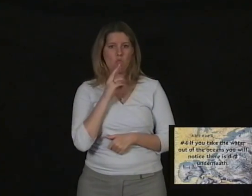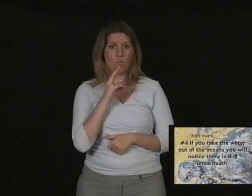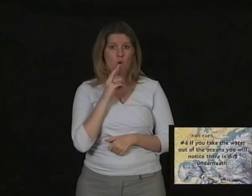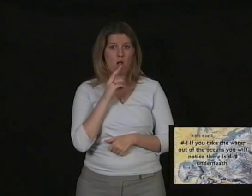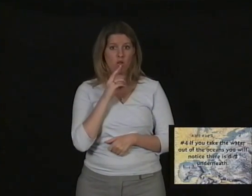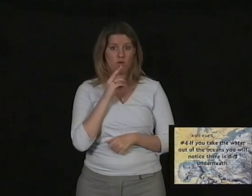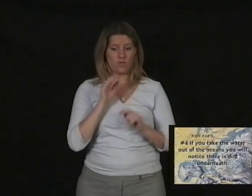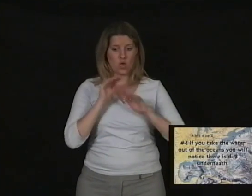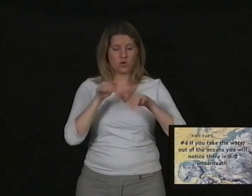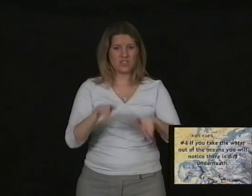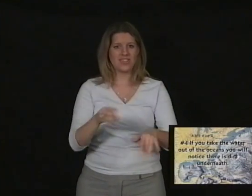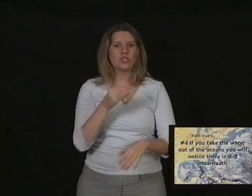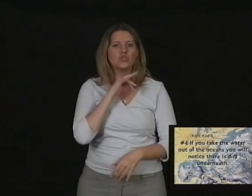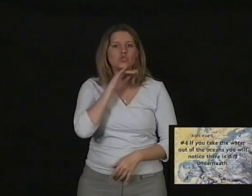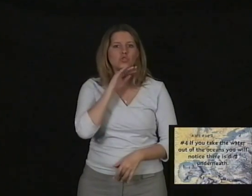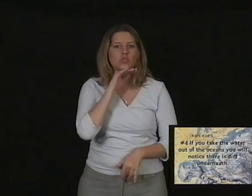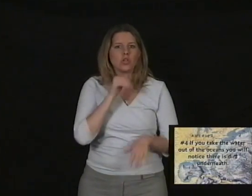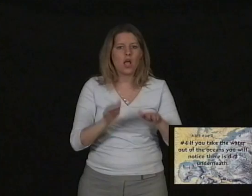dirt underneath?